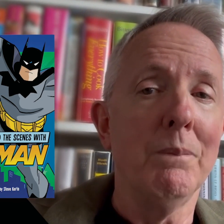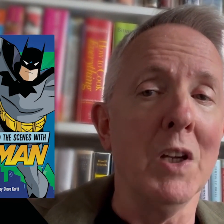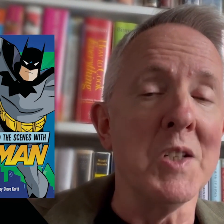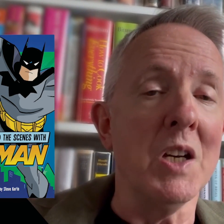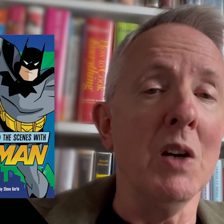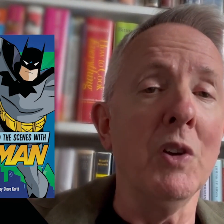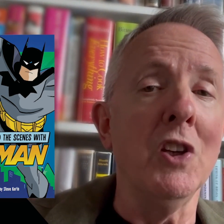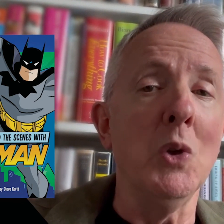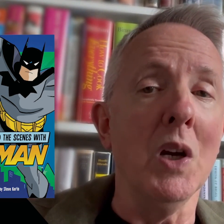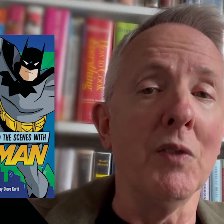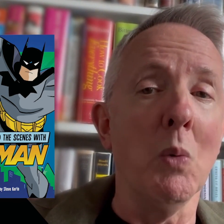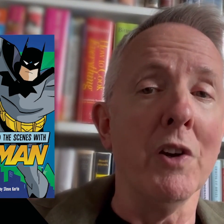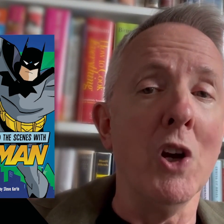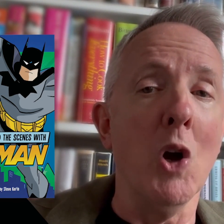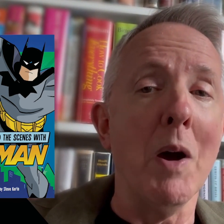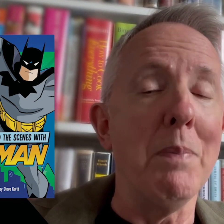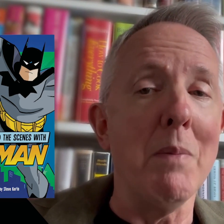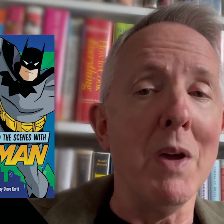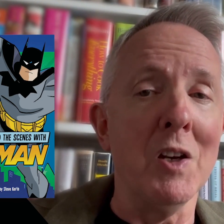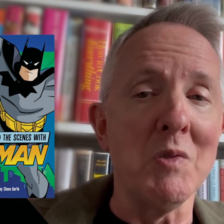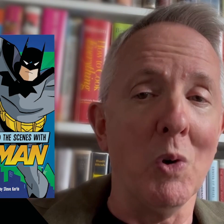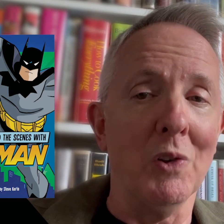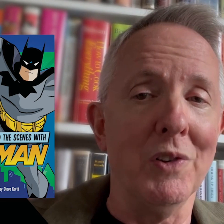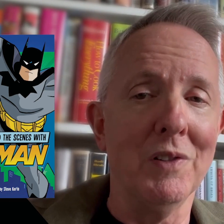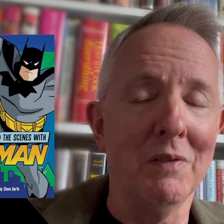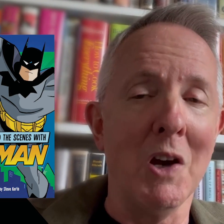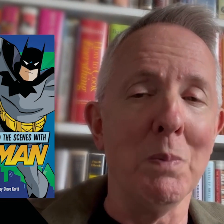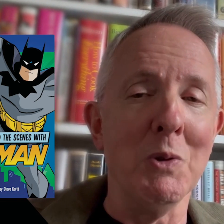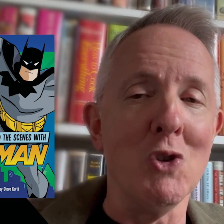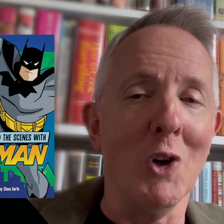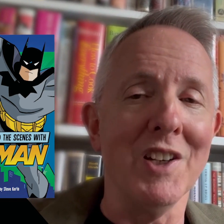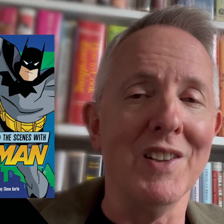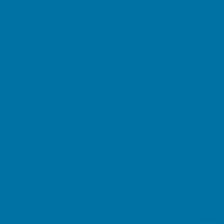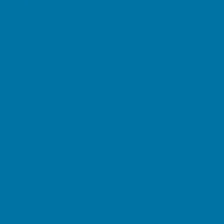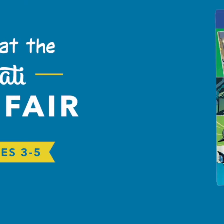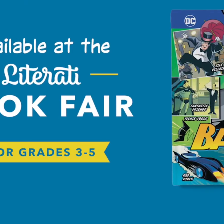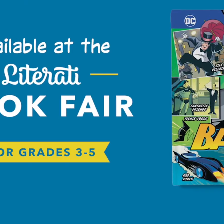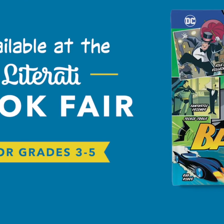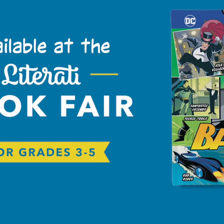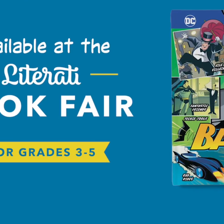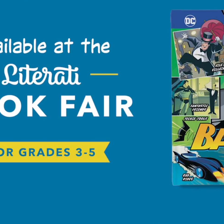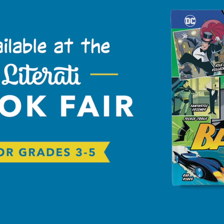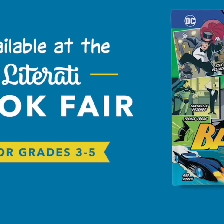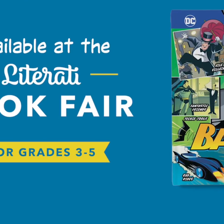It's everything you ever want to know about Batman and his world. I hope you enjoy it.